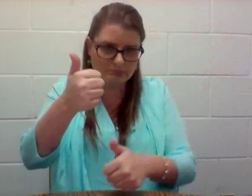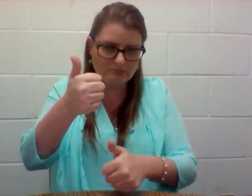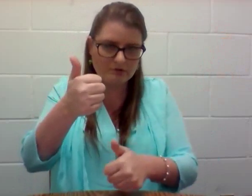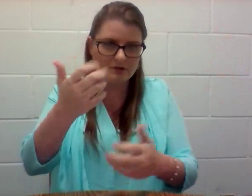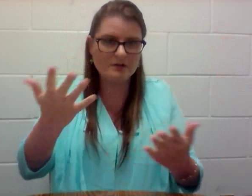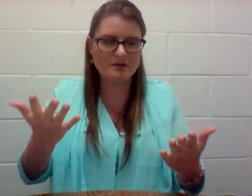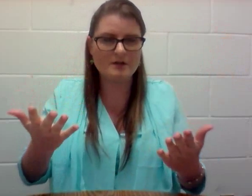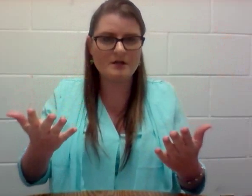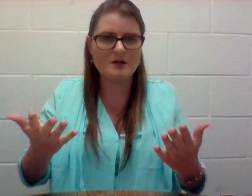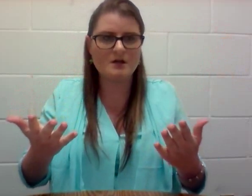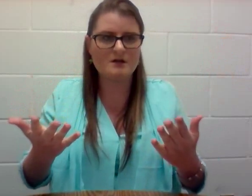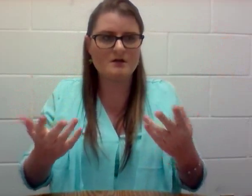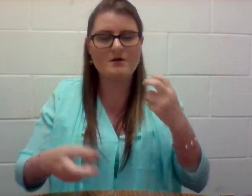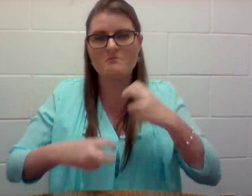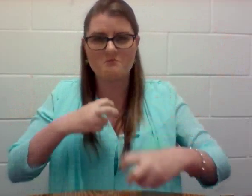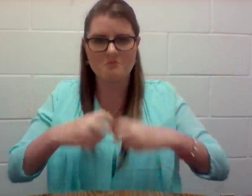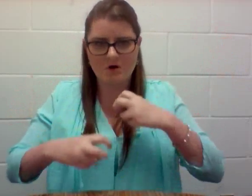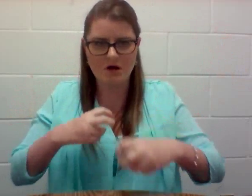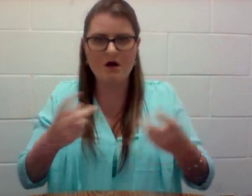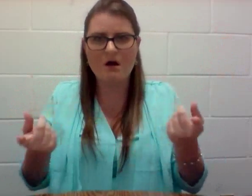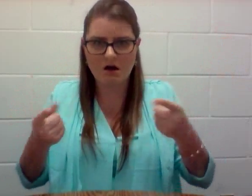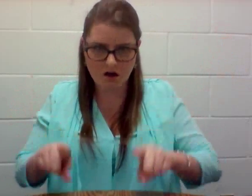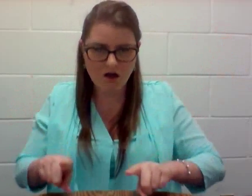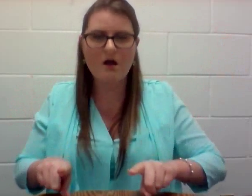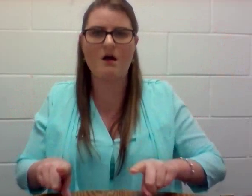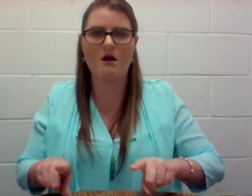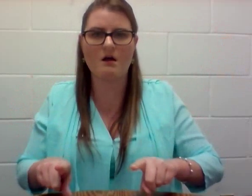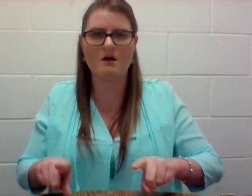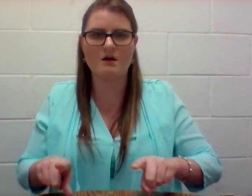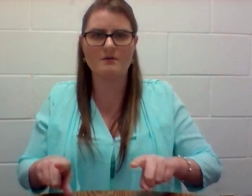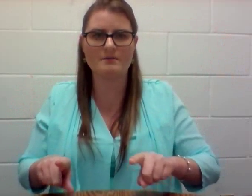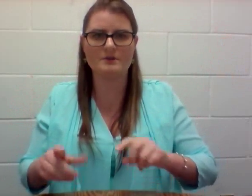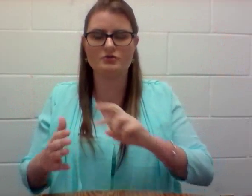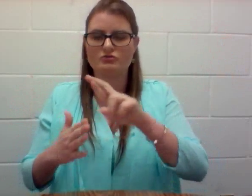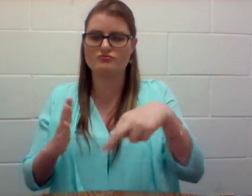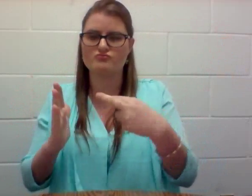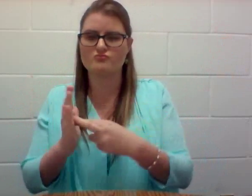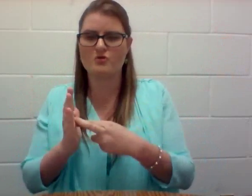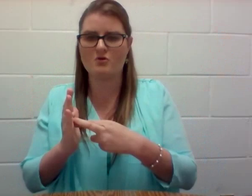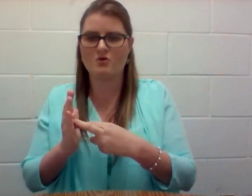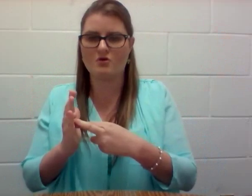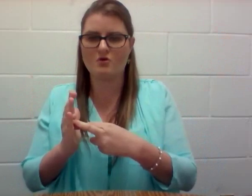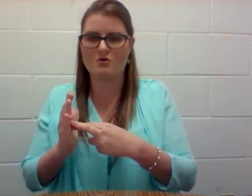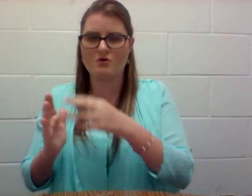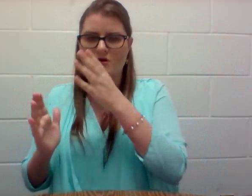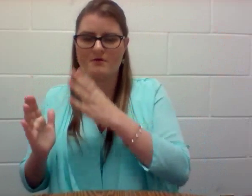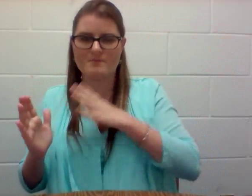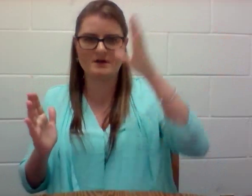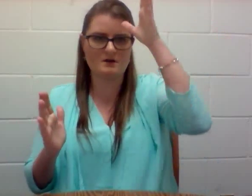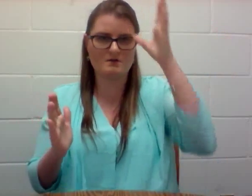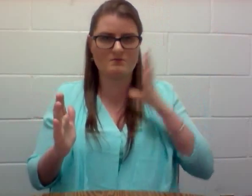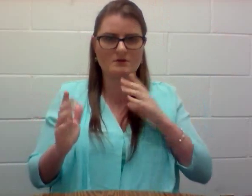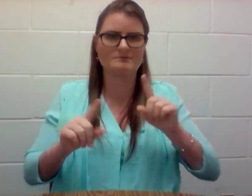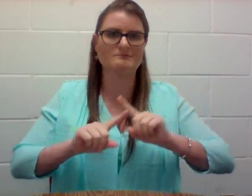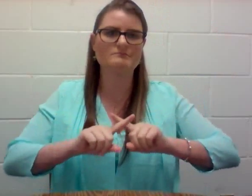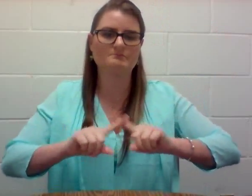sexuality and gender issues in role relationships. So if you combine those two continuums that I just